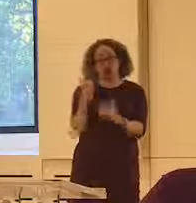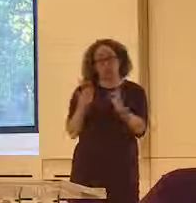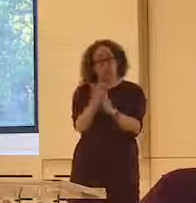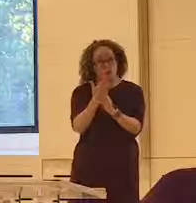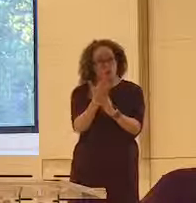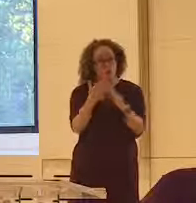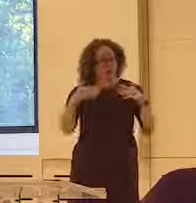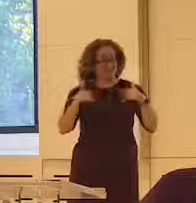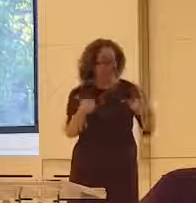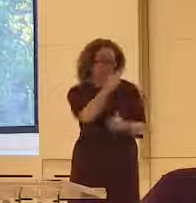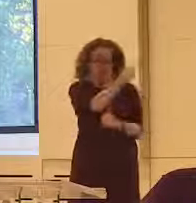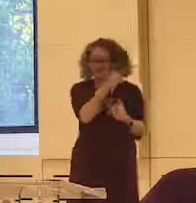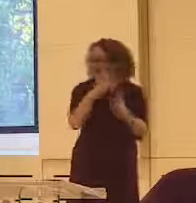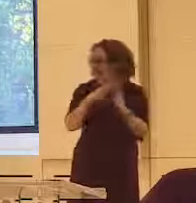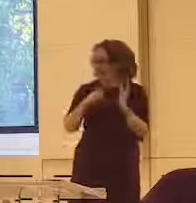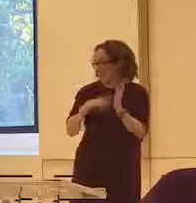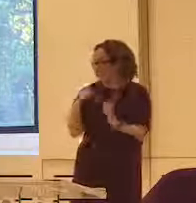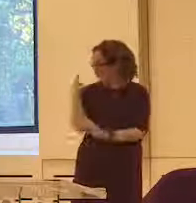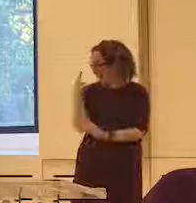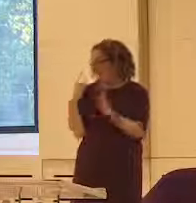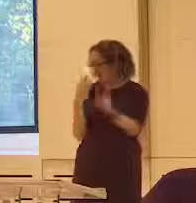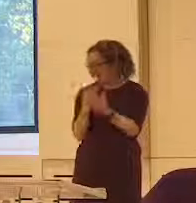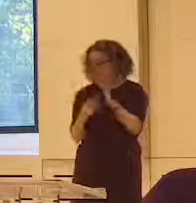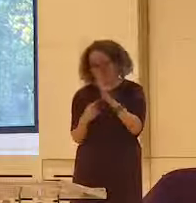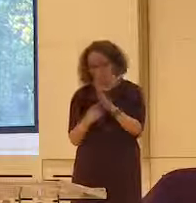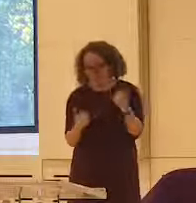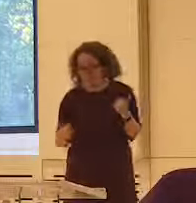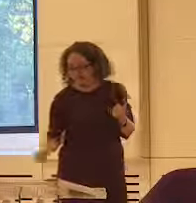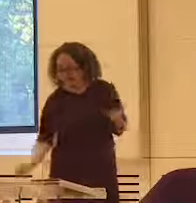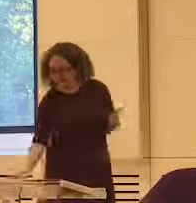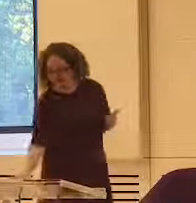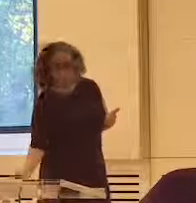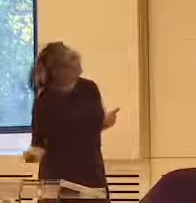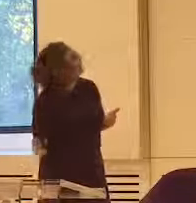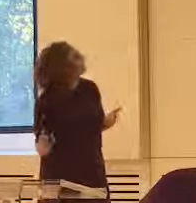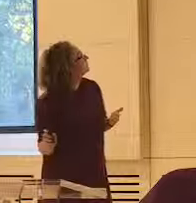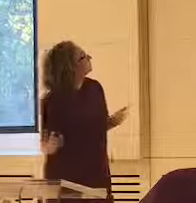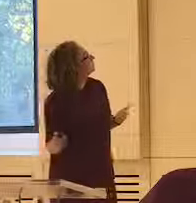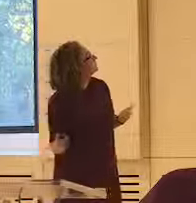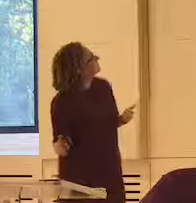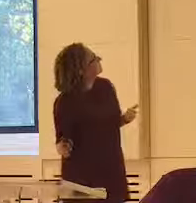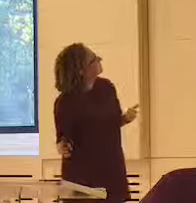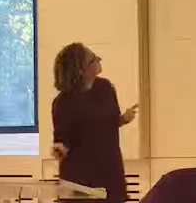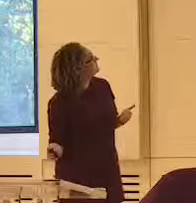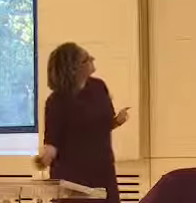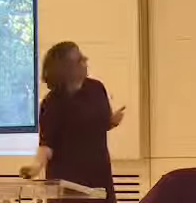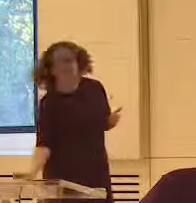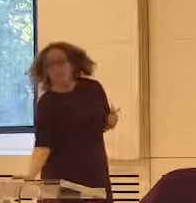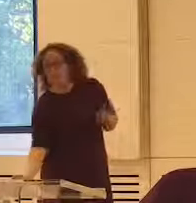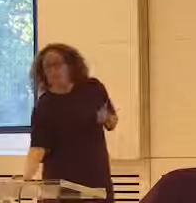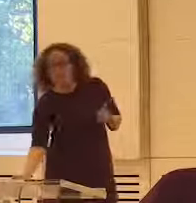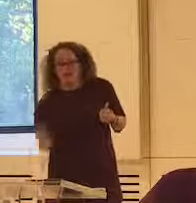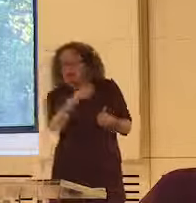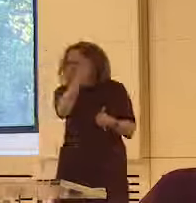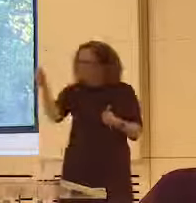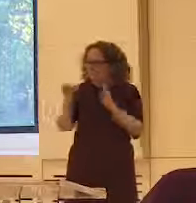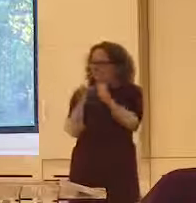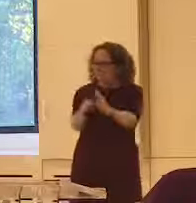so people need to get help through Sign Health, through sign language.